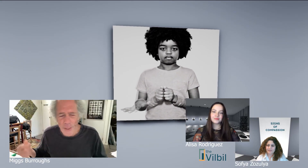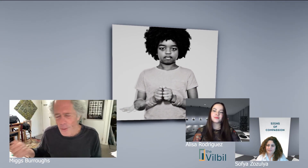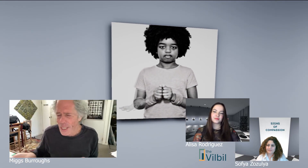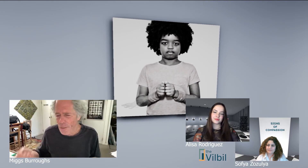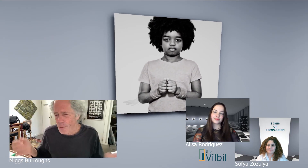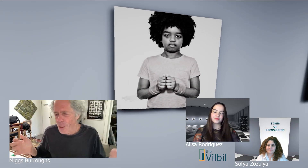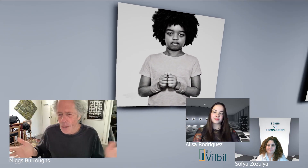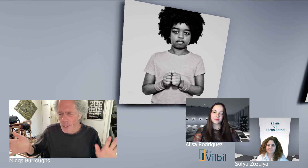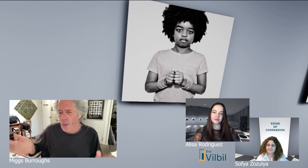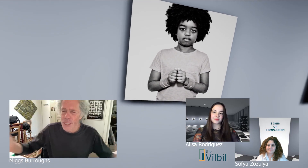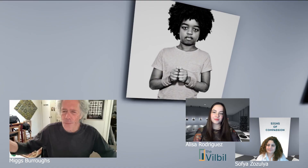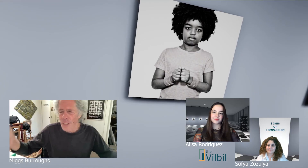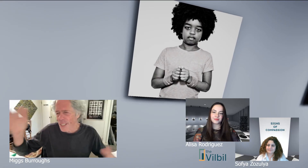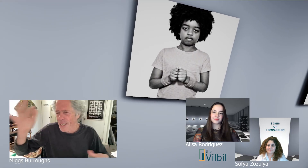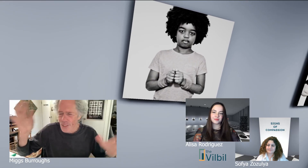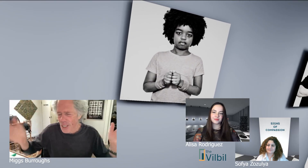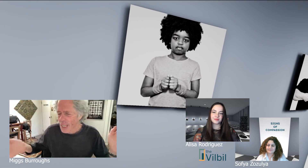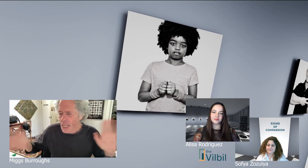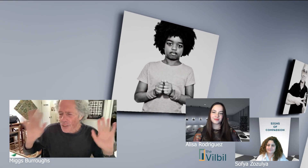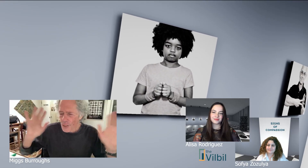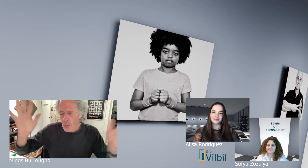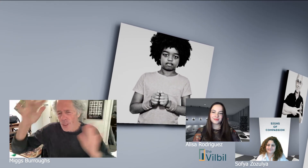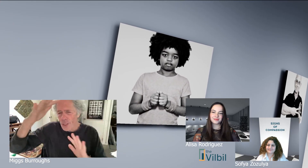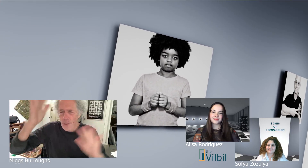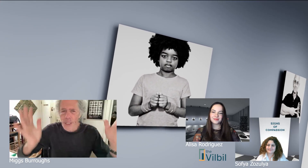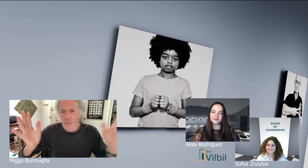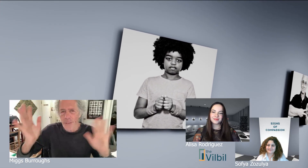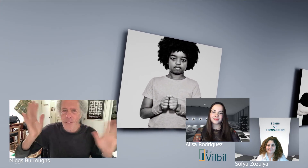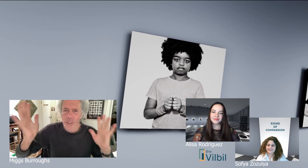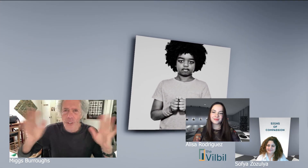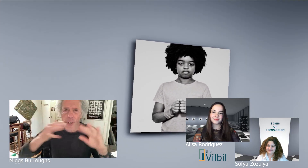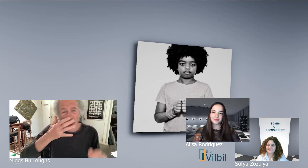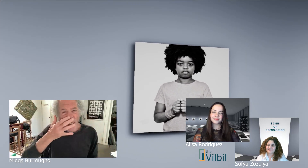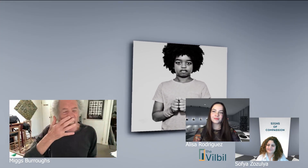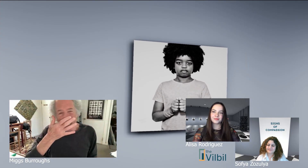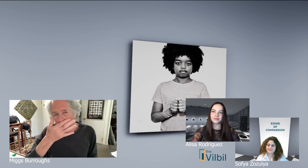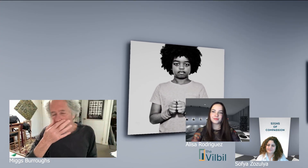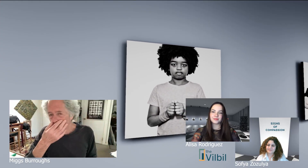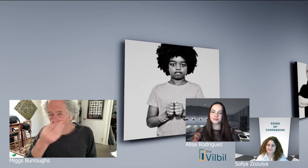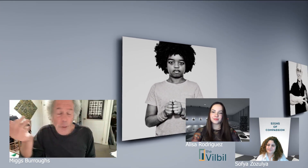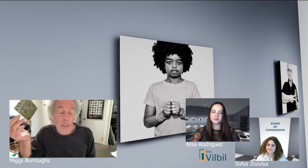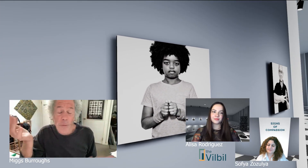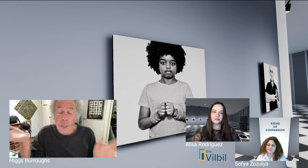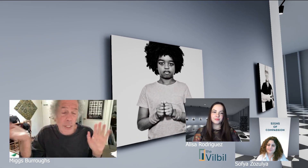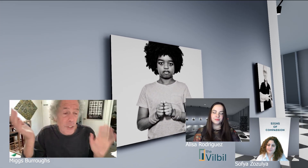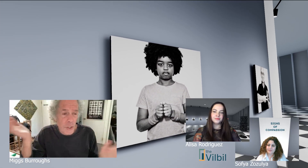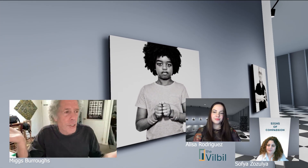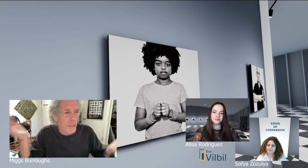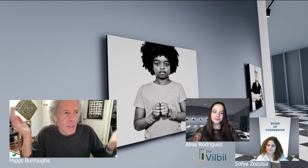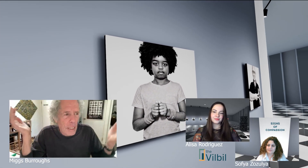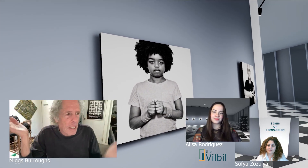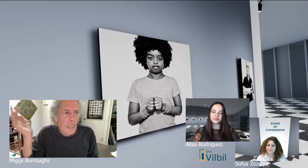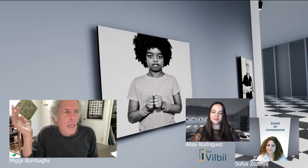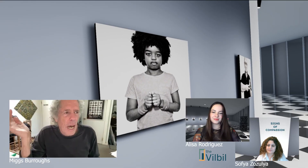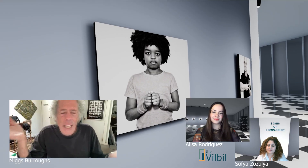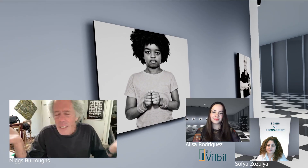do I have? I mean, how big is my canvas? There's always a creative constraints. And, one of them was I had